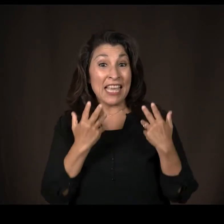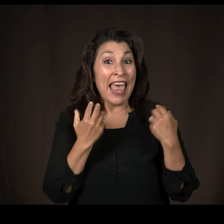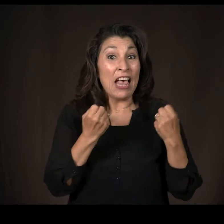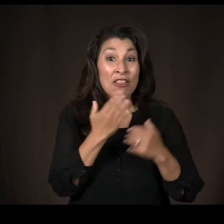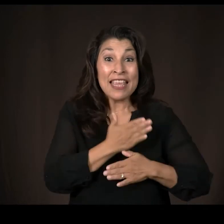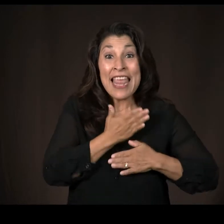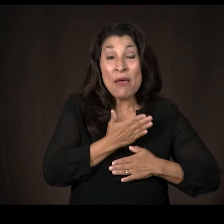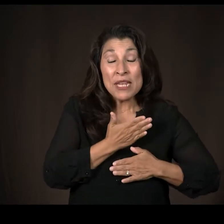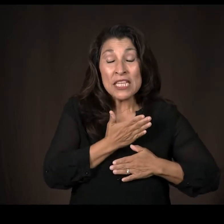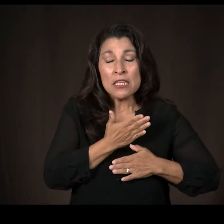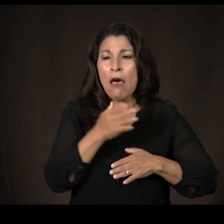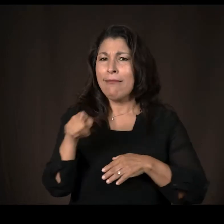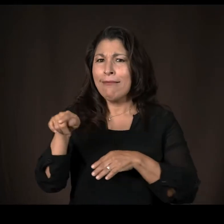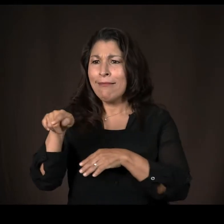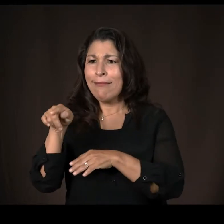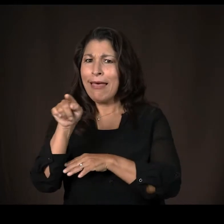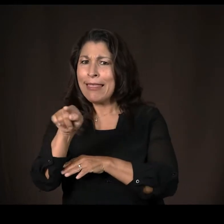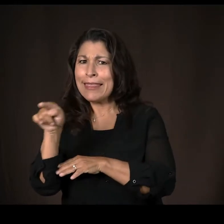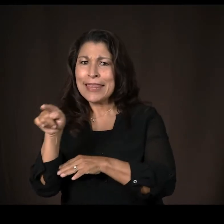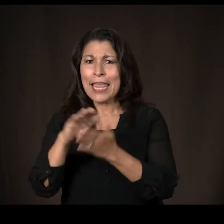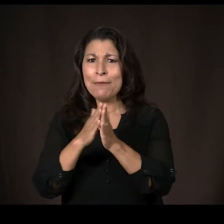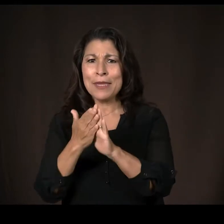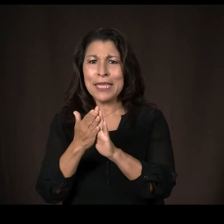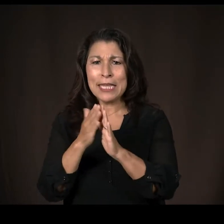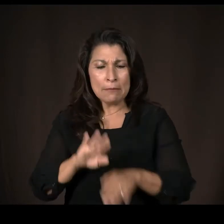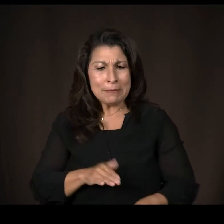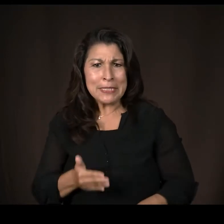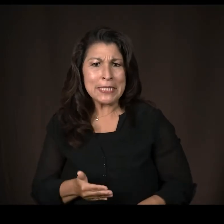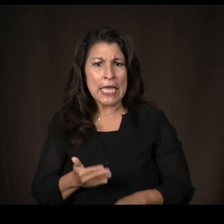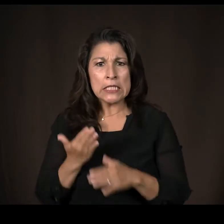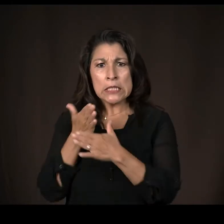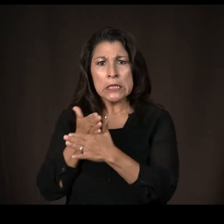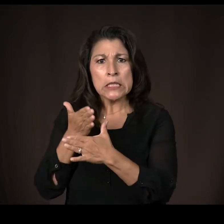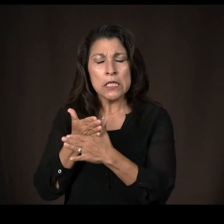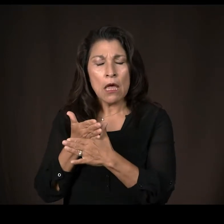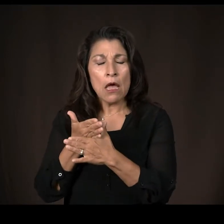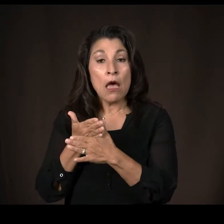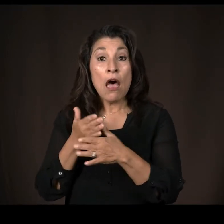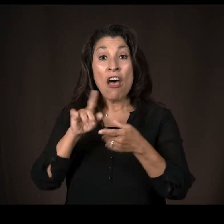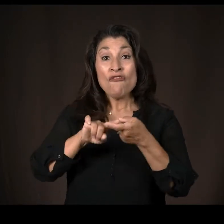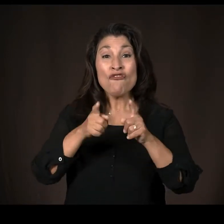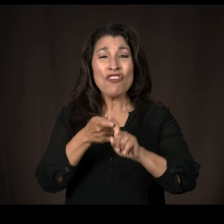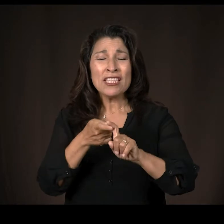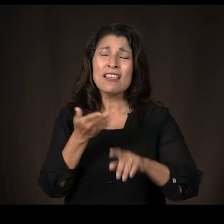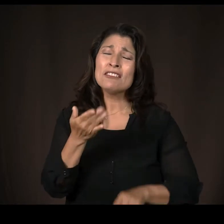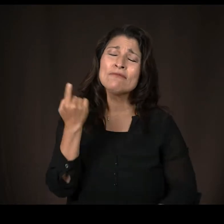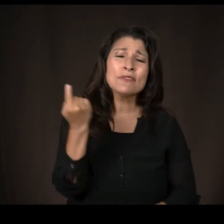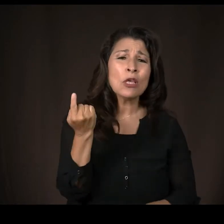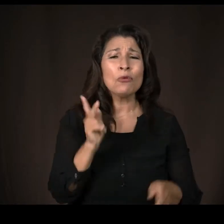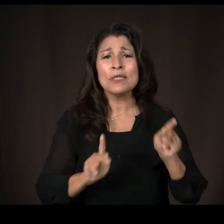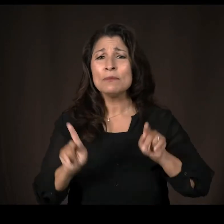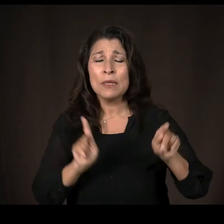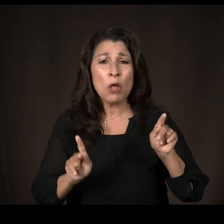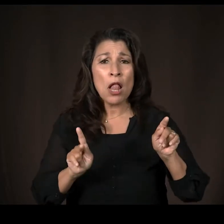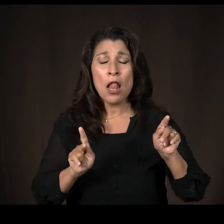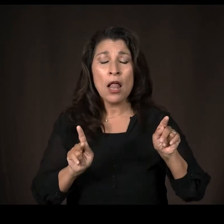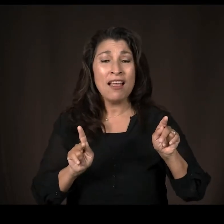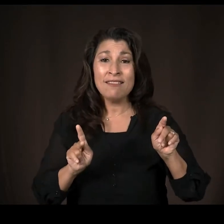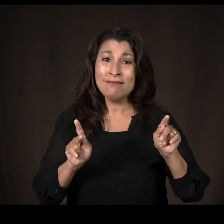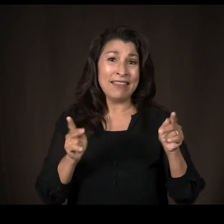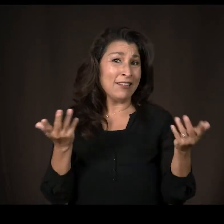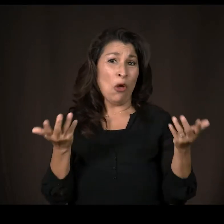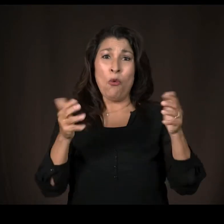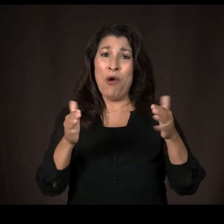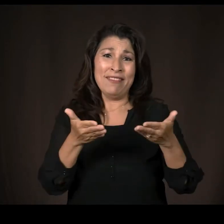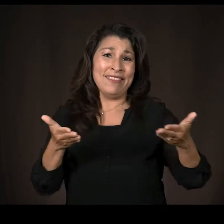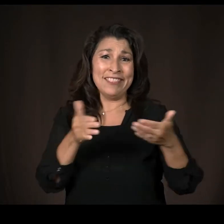they became very upset and disturbed." Friends, there will always be people who don't